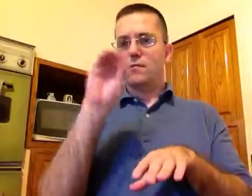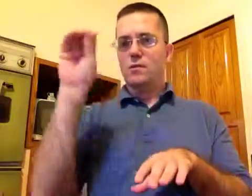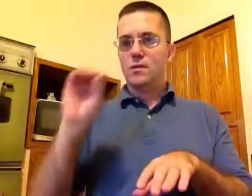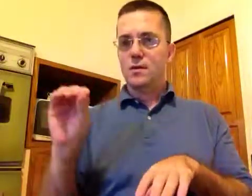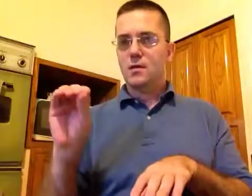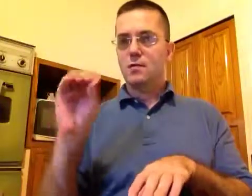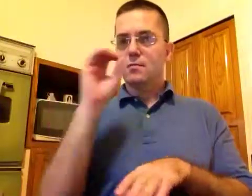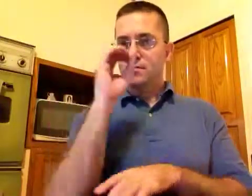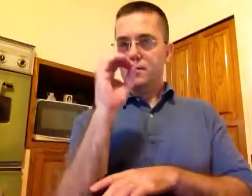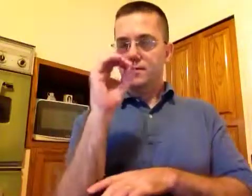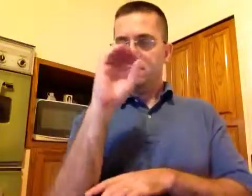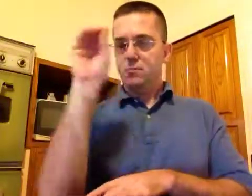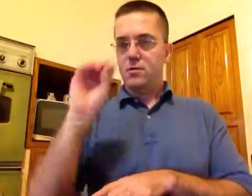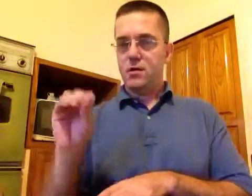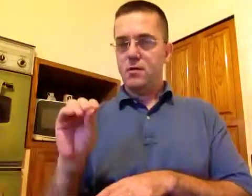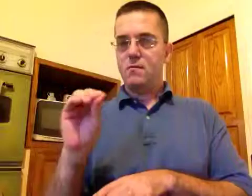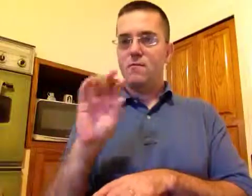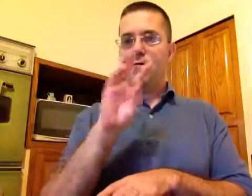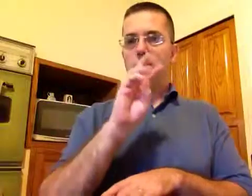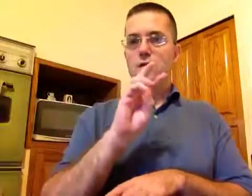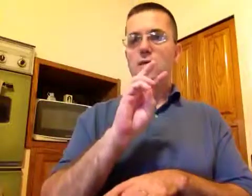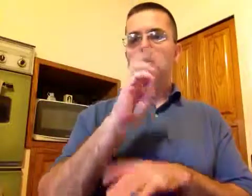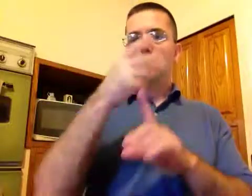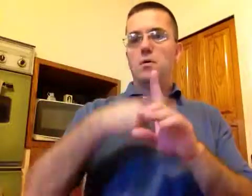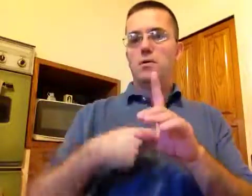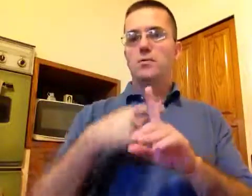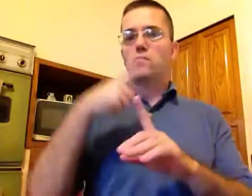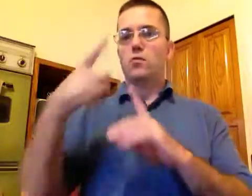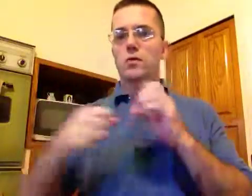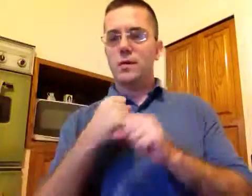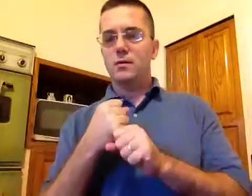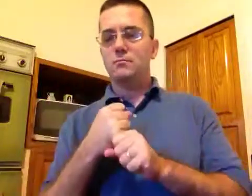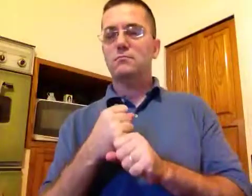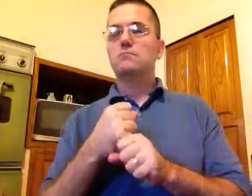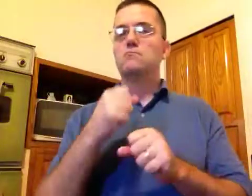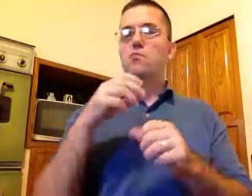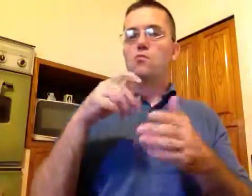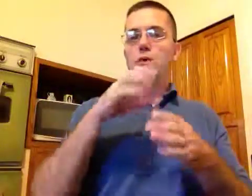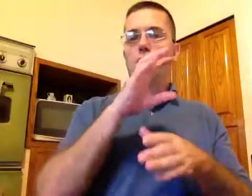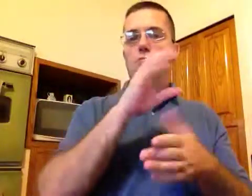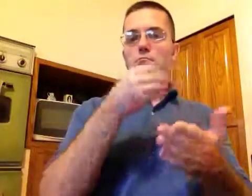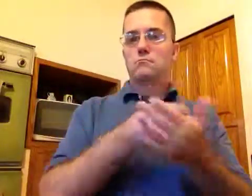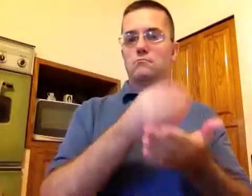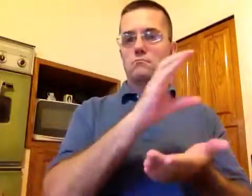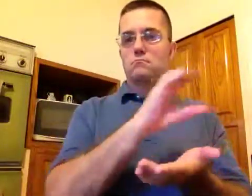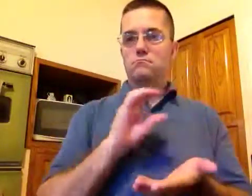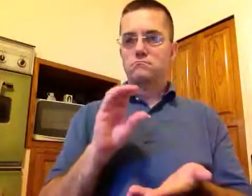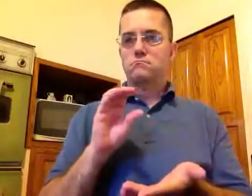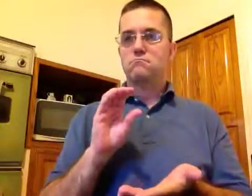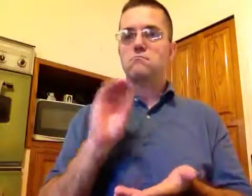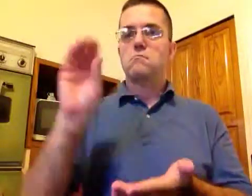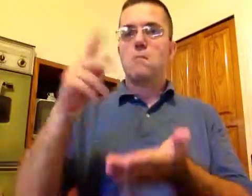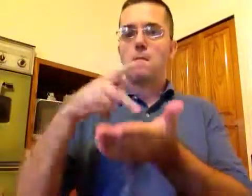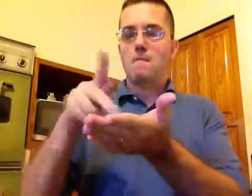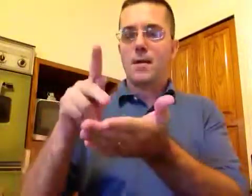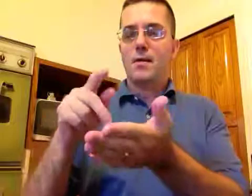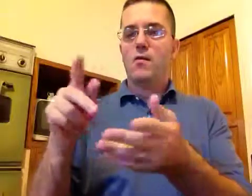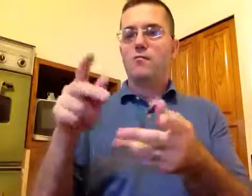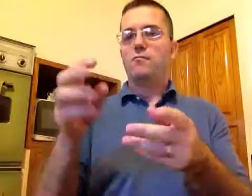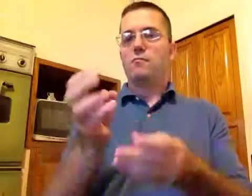ranging from 6 months to a year, and we took the cash and paid off 2 pieces of property, and eventually just paid off the